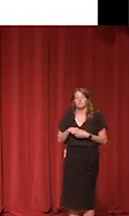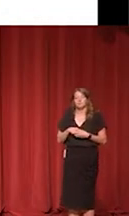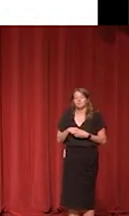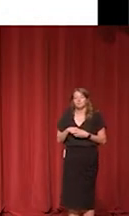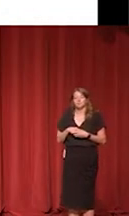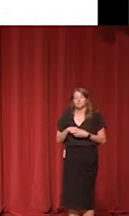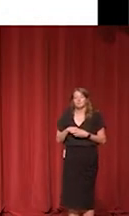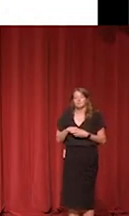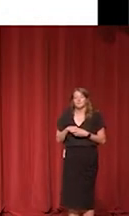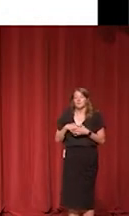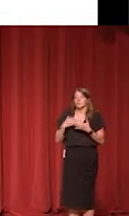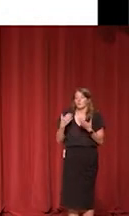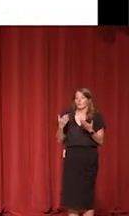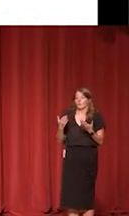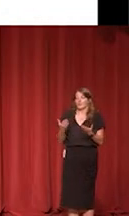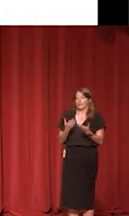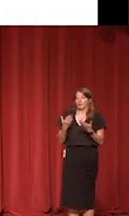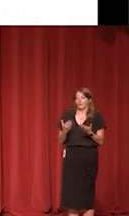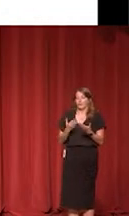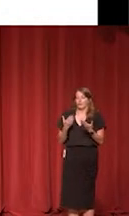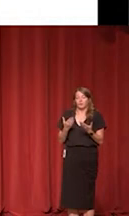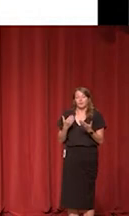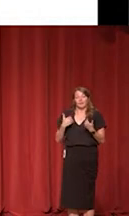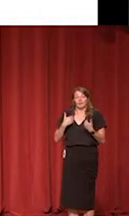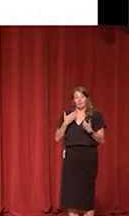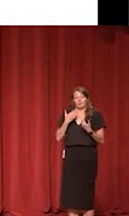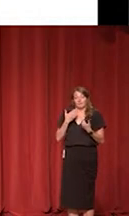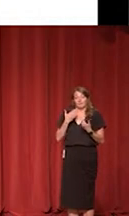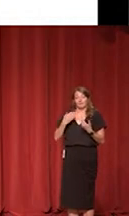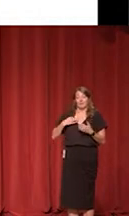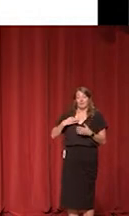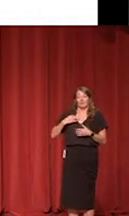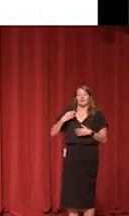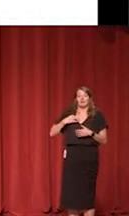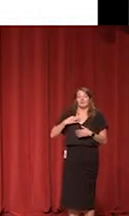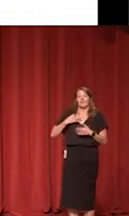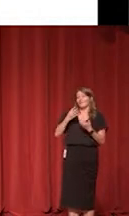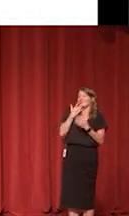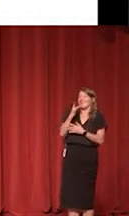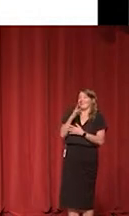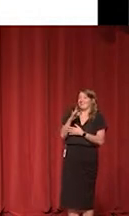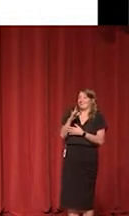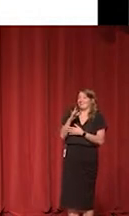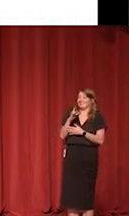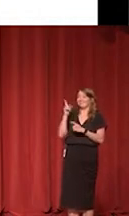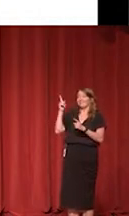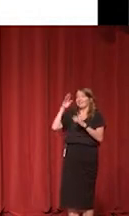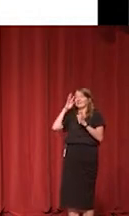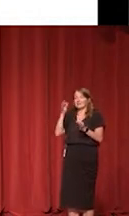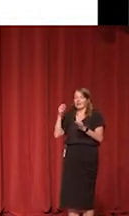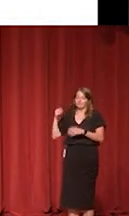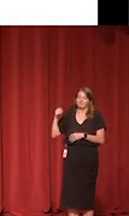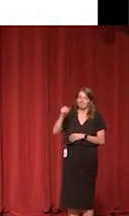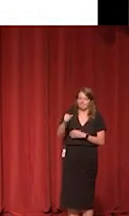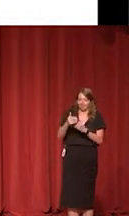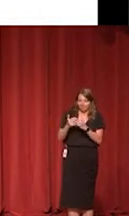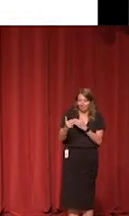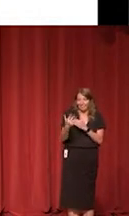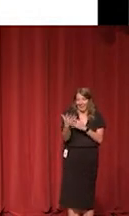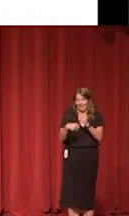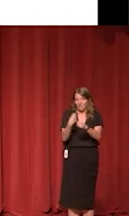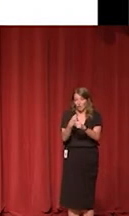November, December, we'll hear, hopefully, the good news that NIH is planning to keep us funded for another 5 years, which will take us